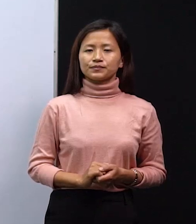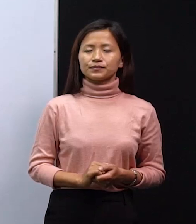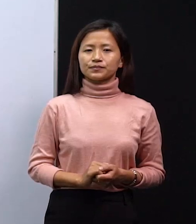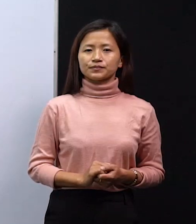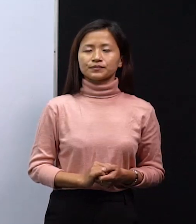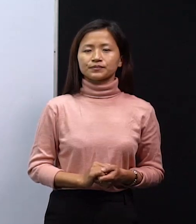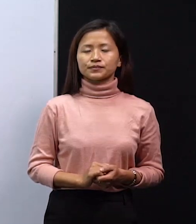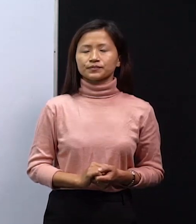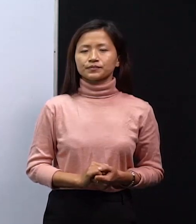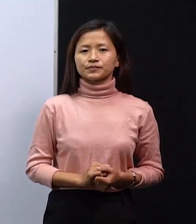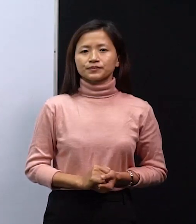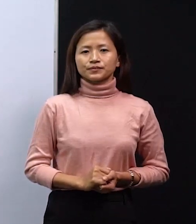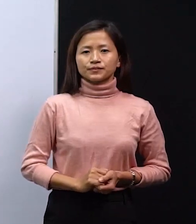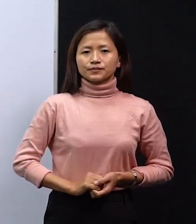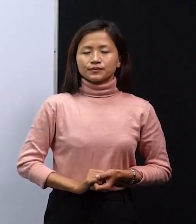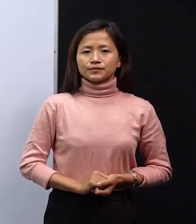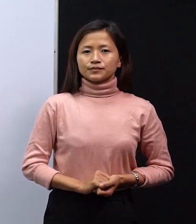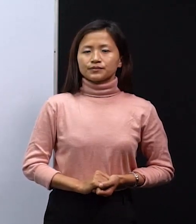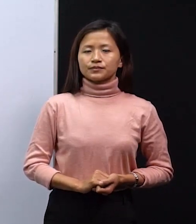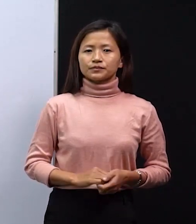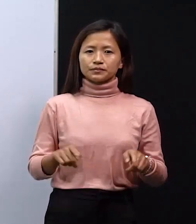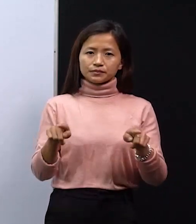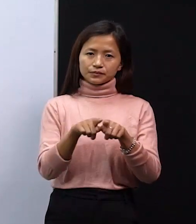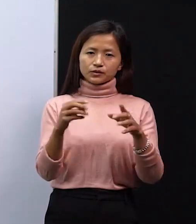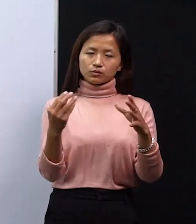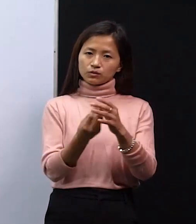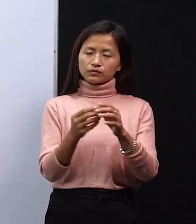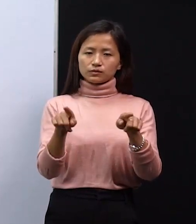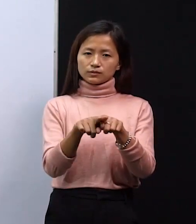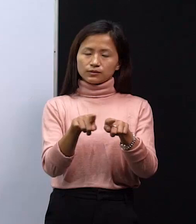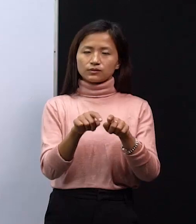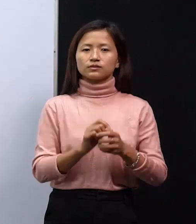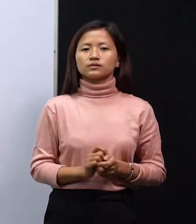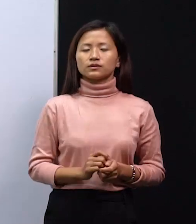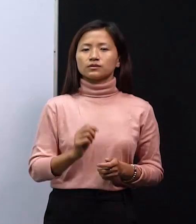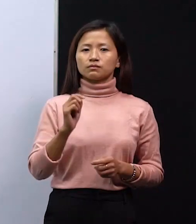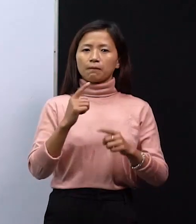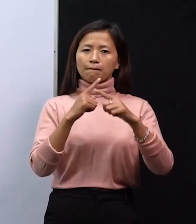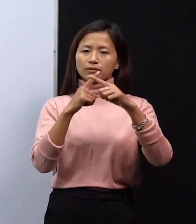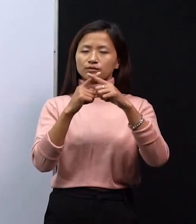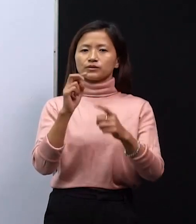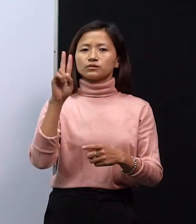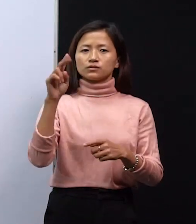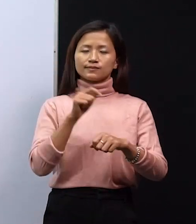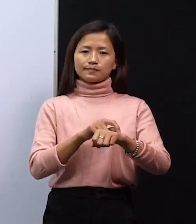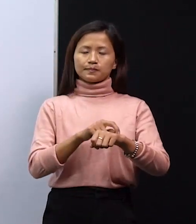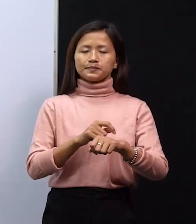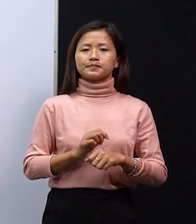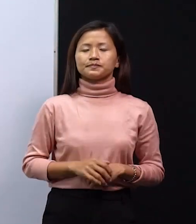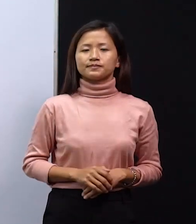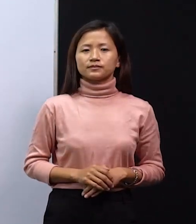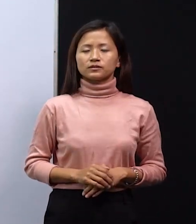So, see, you can see that both of them are same. They are being multiplied 2 times. So, we can write this